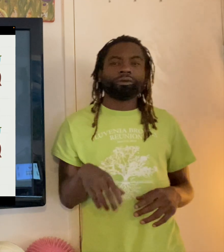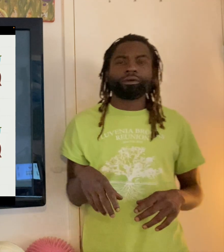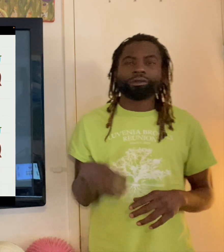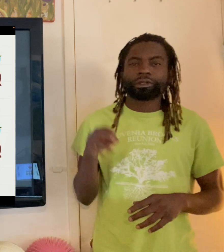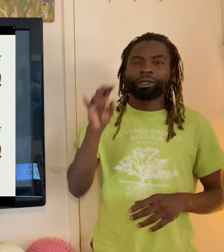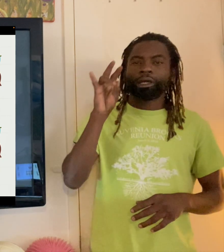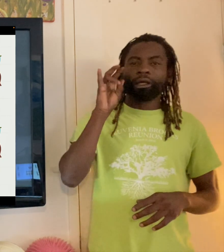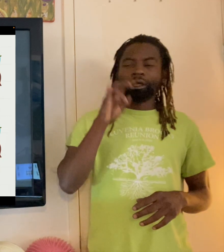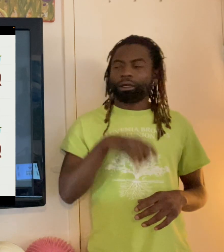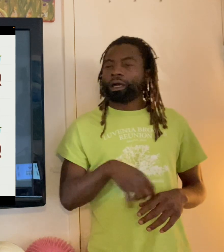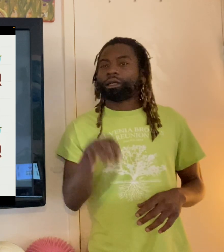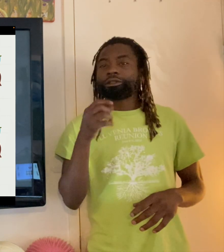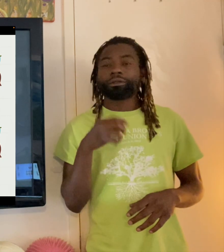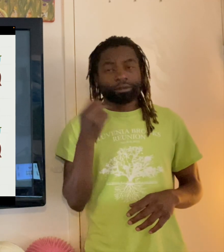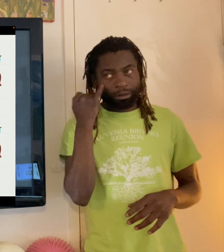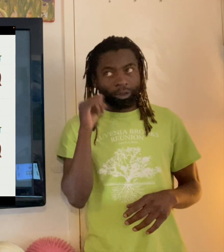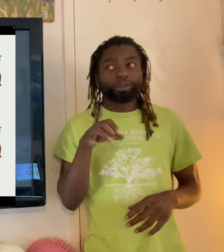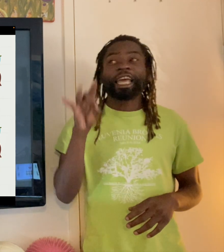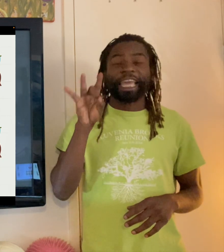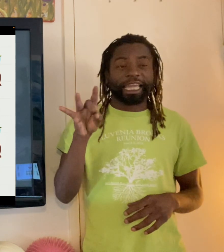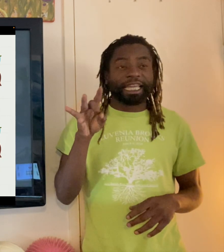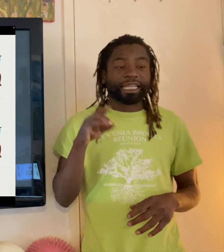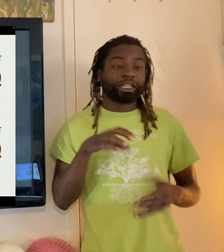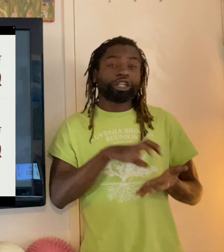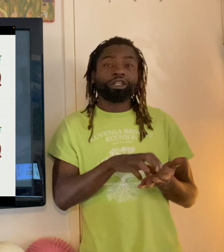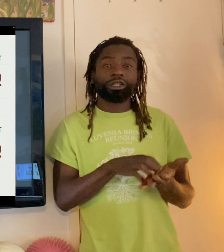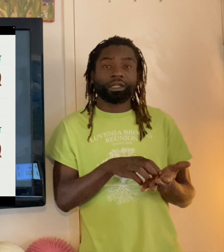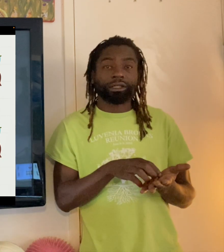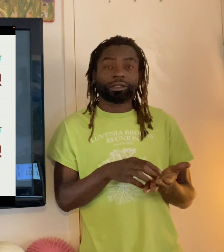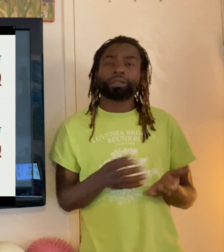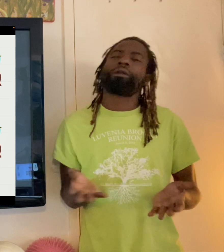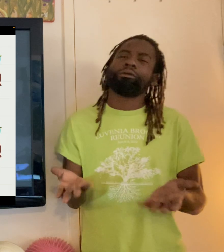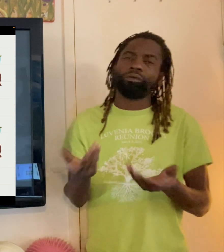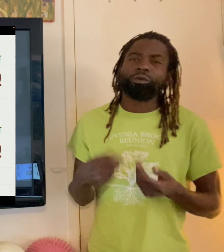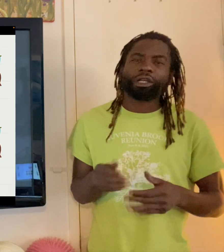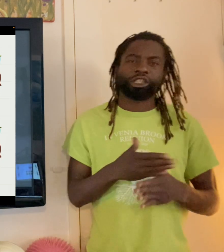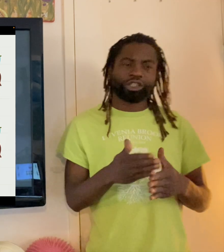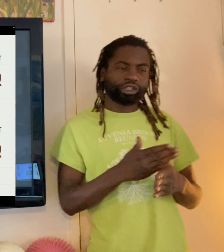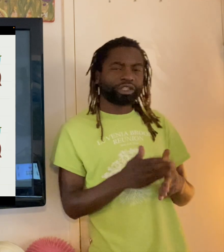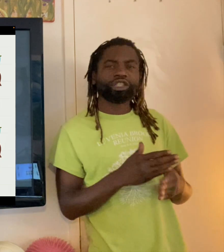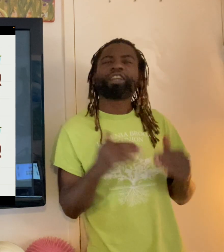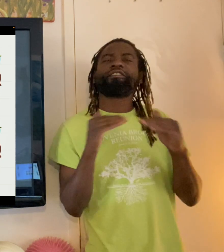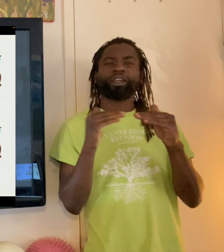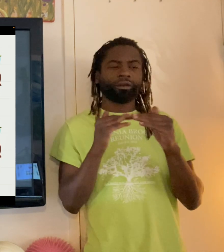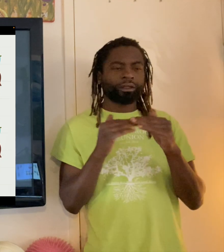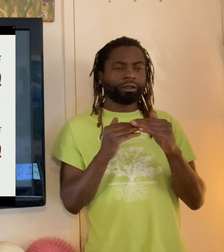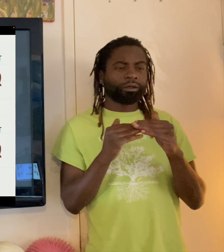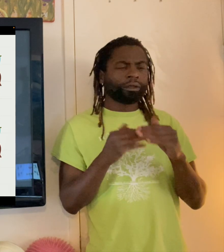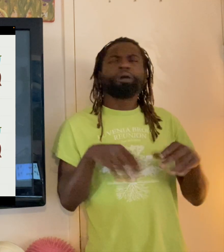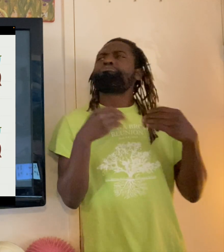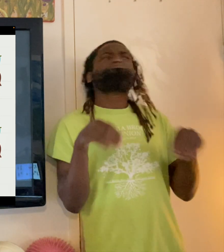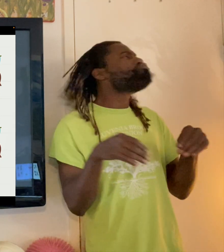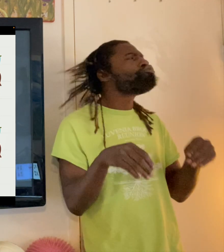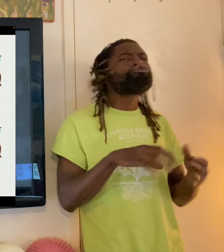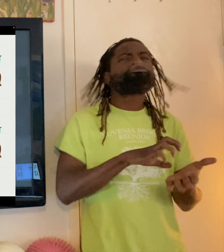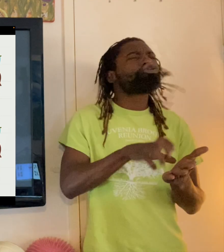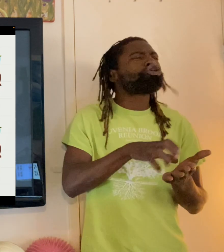want to share these cookies fairly to all the Kevins? Let's try. Move, cookies.